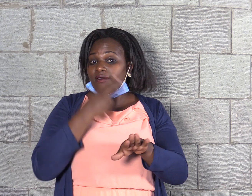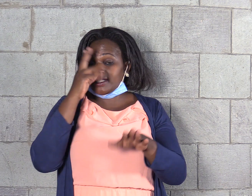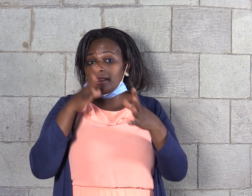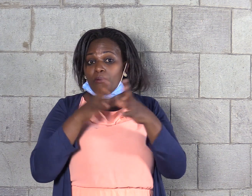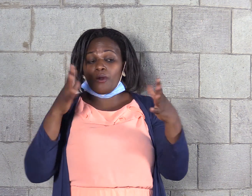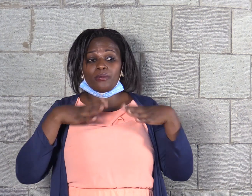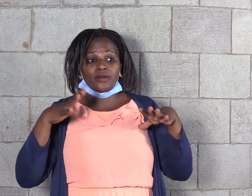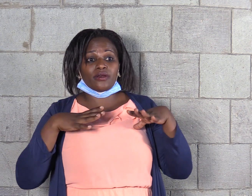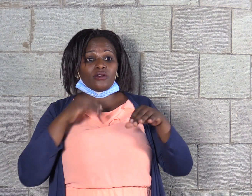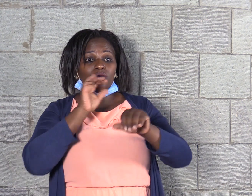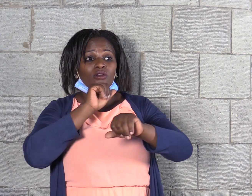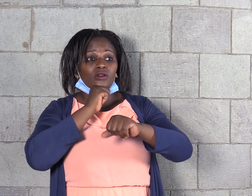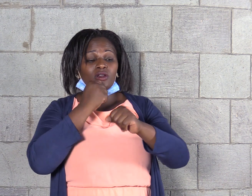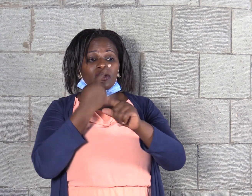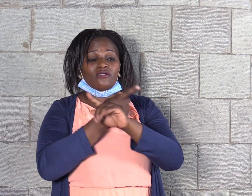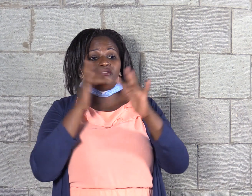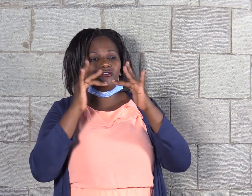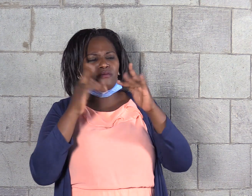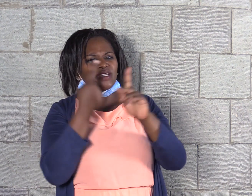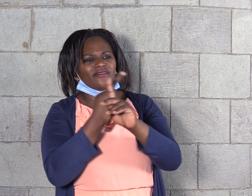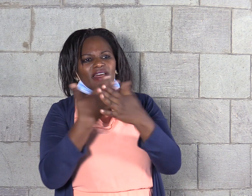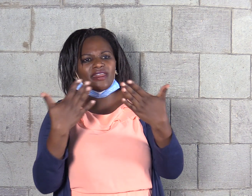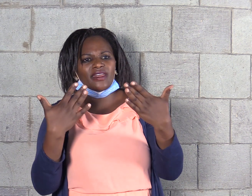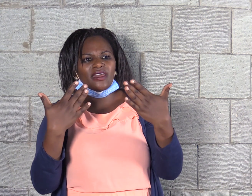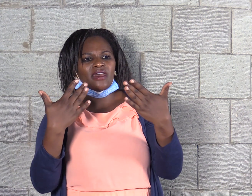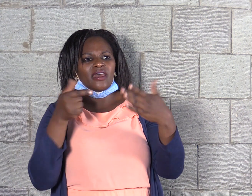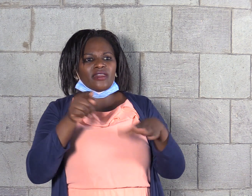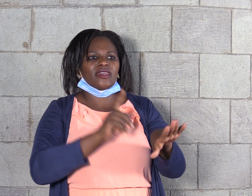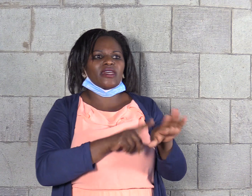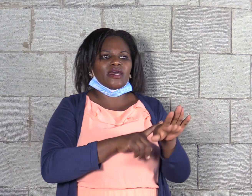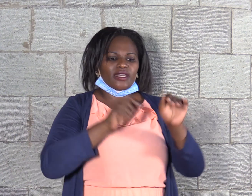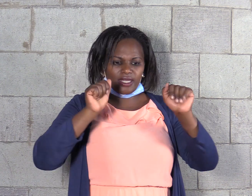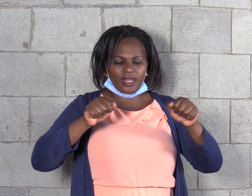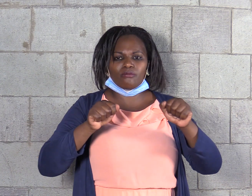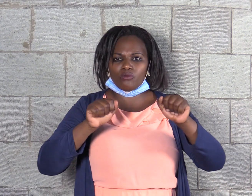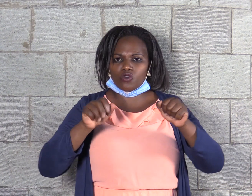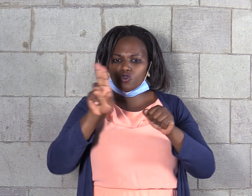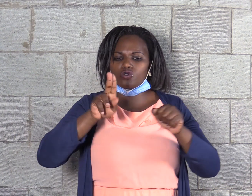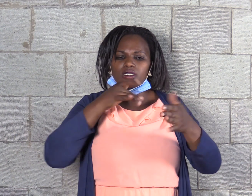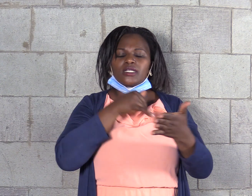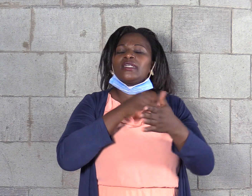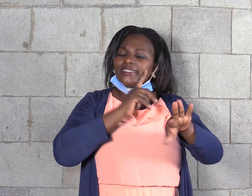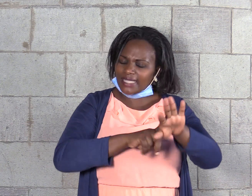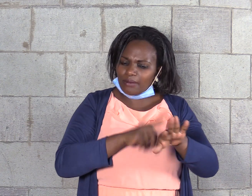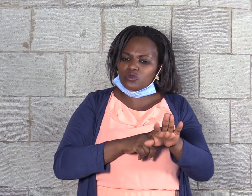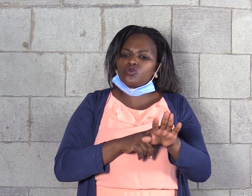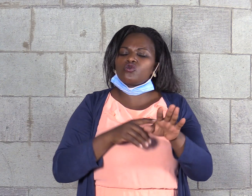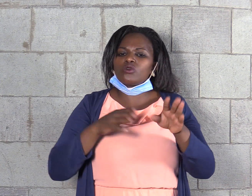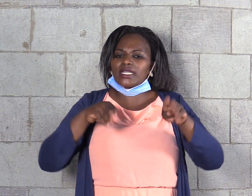doing online videos, doing many things. In this time, can we use it as a time of giving each other hope, even on the